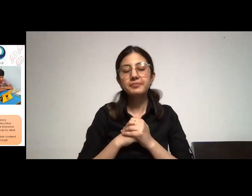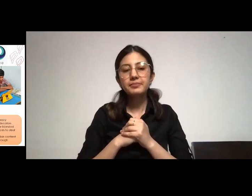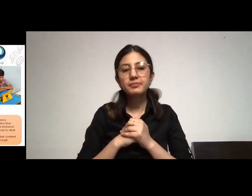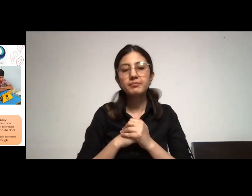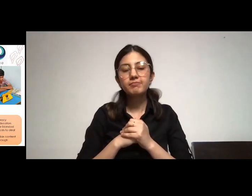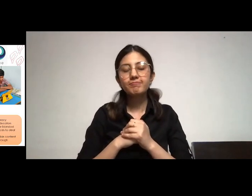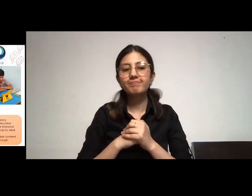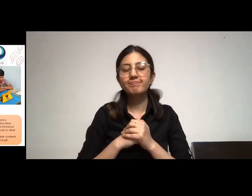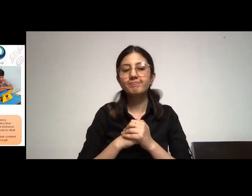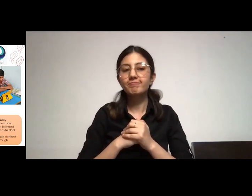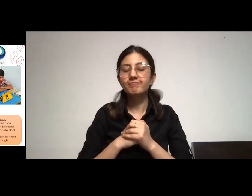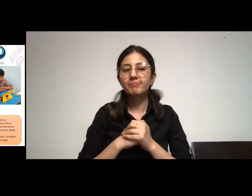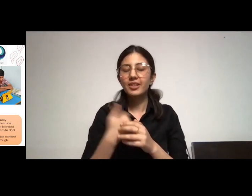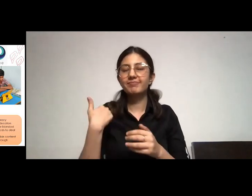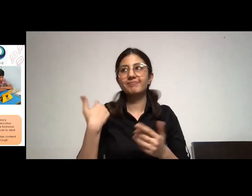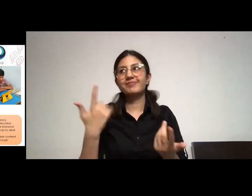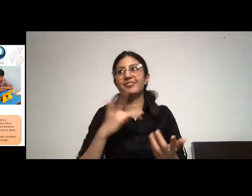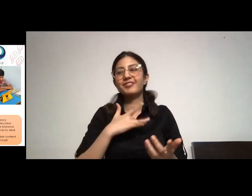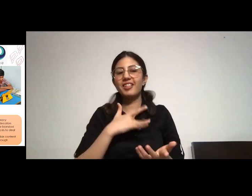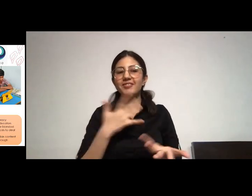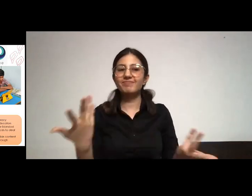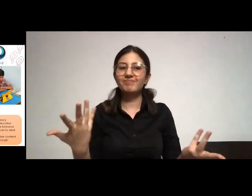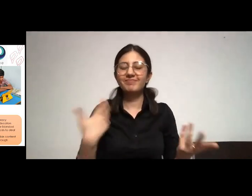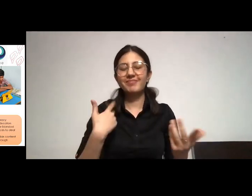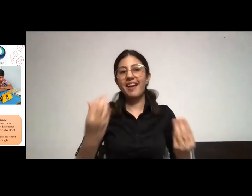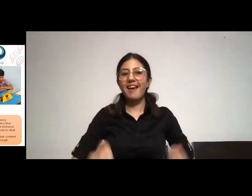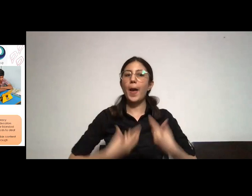Yeah, I think we've been fortunate to be a part of